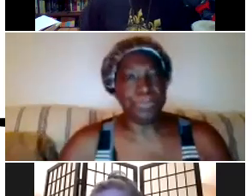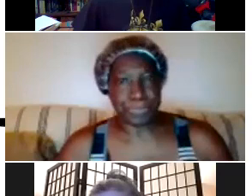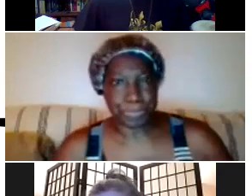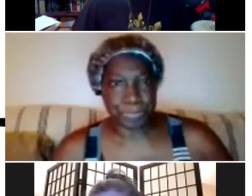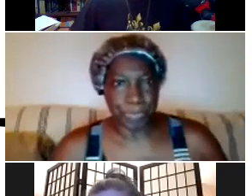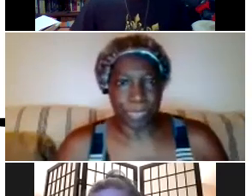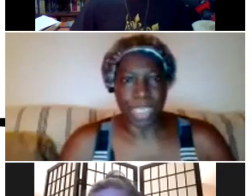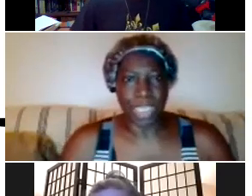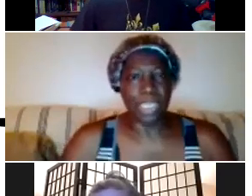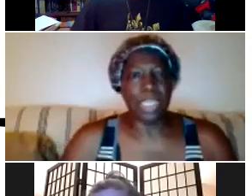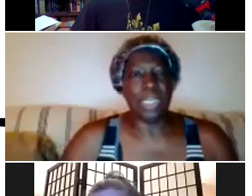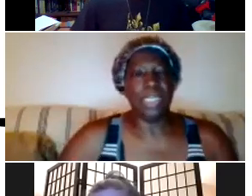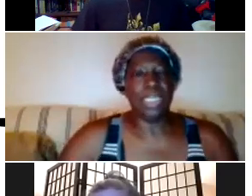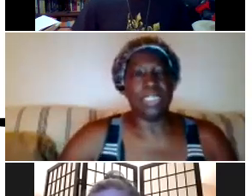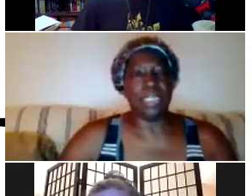So